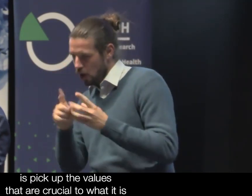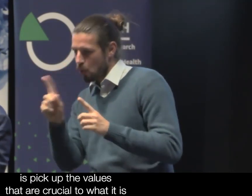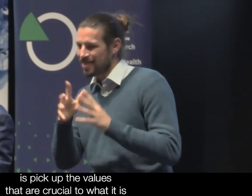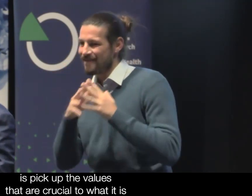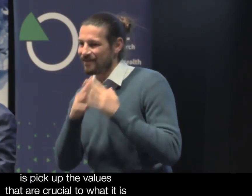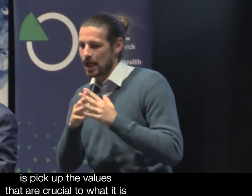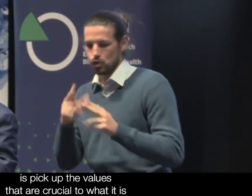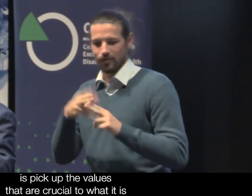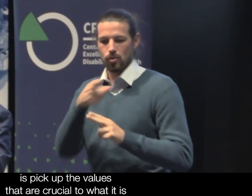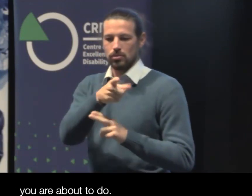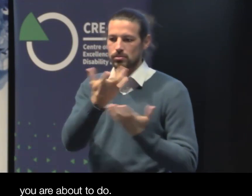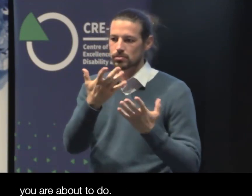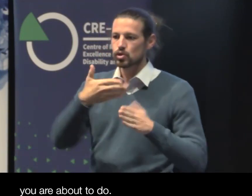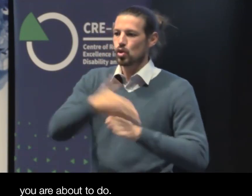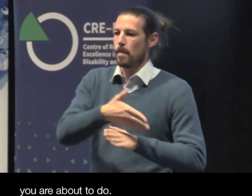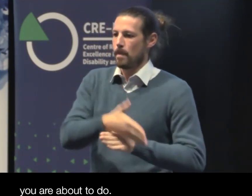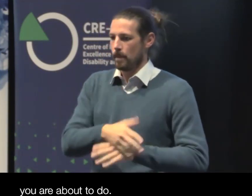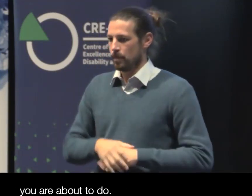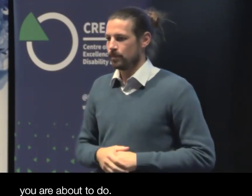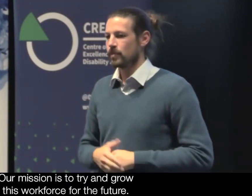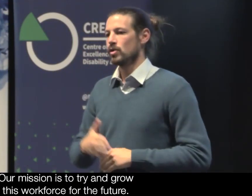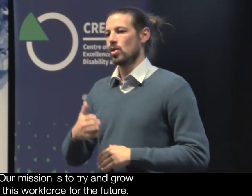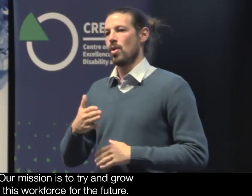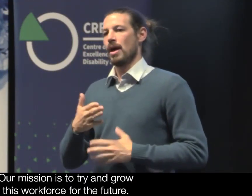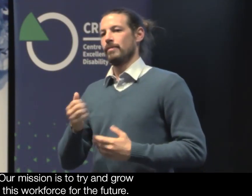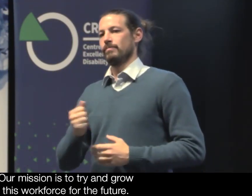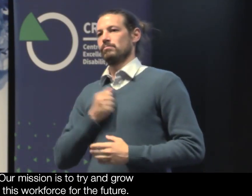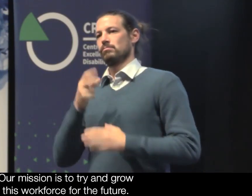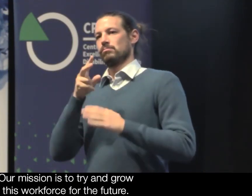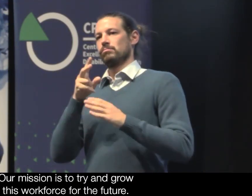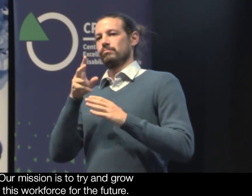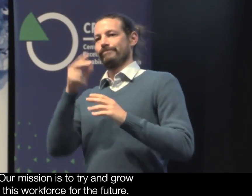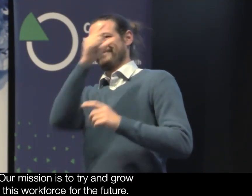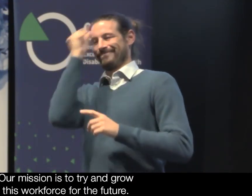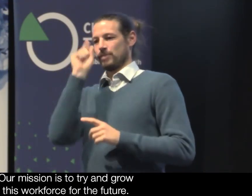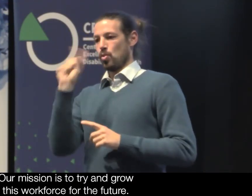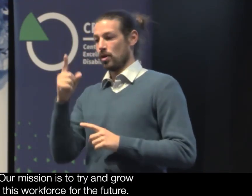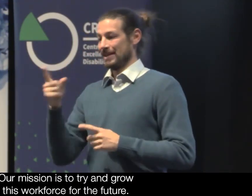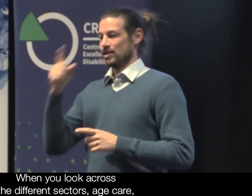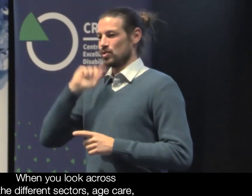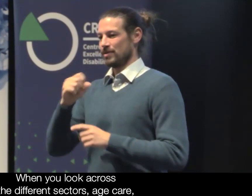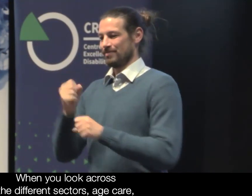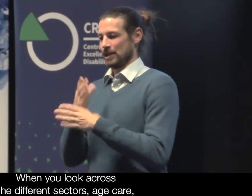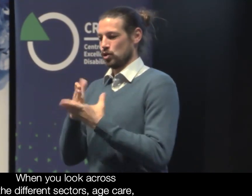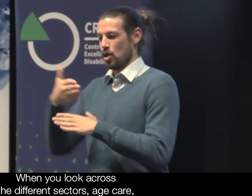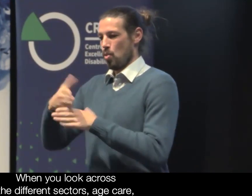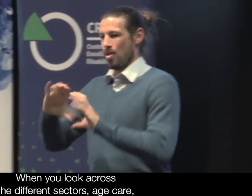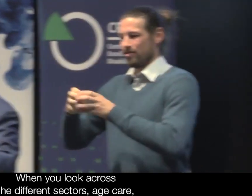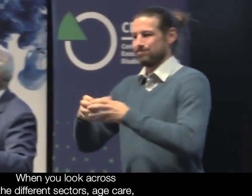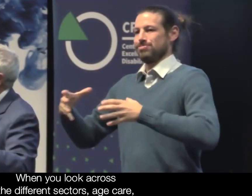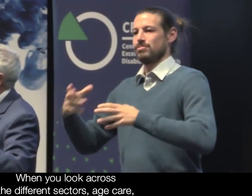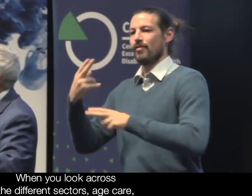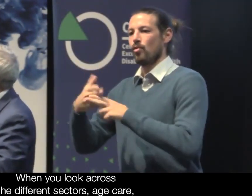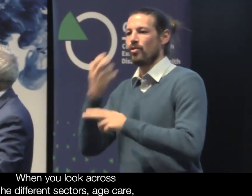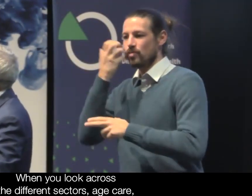what it is you're about to do. So anyway, our mission is to try and grow this workforce for the future. Now when you look across the different sectors,